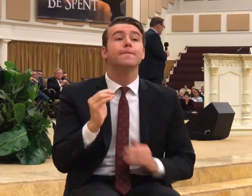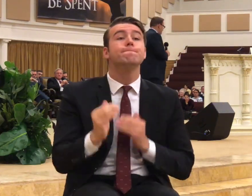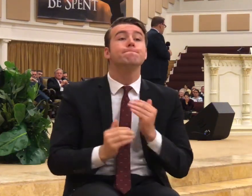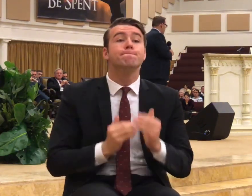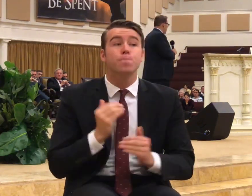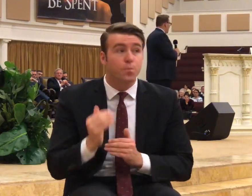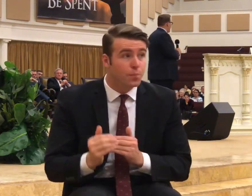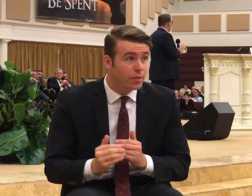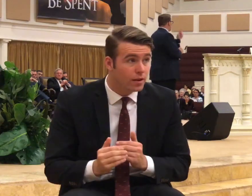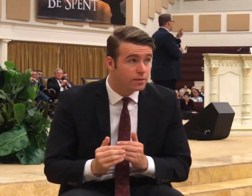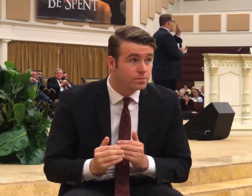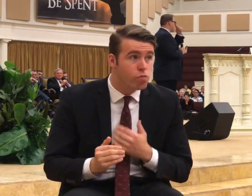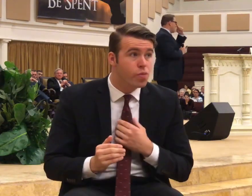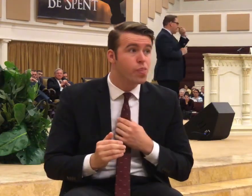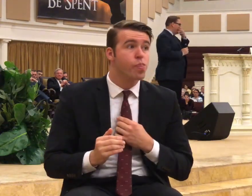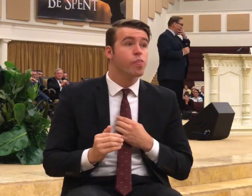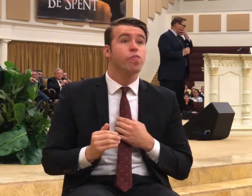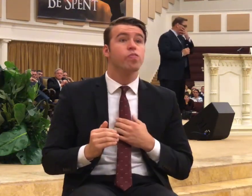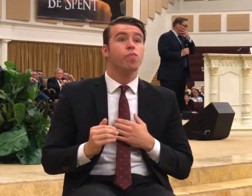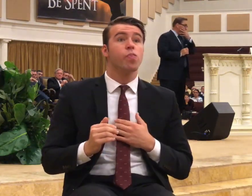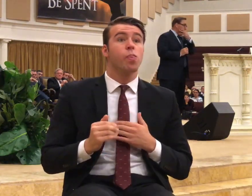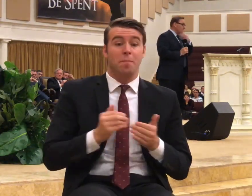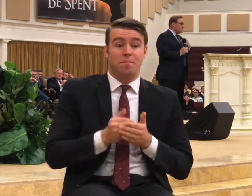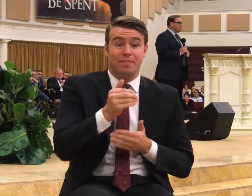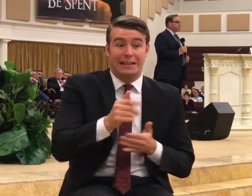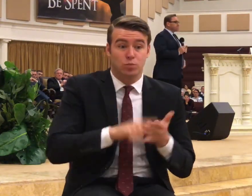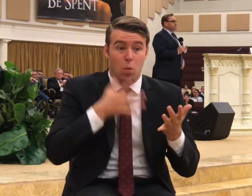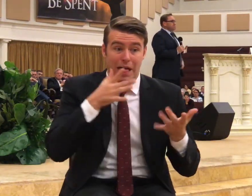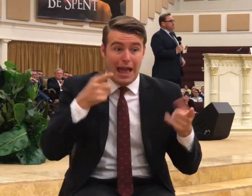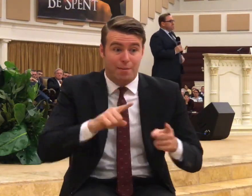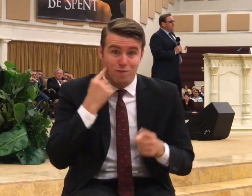process. I don't know which way it's going to happen next for you.